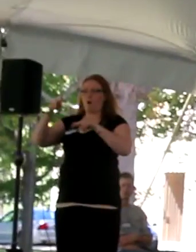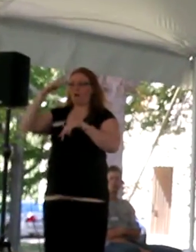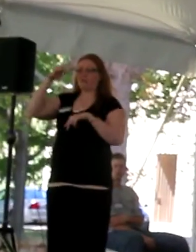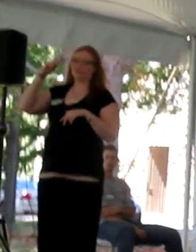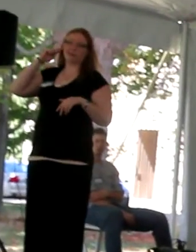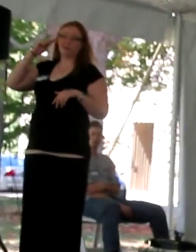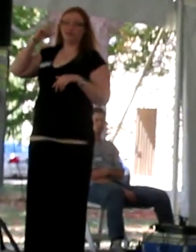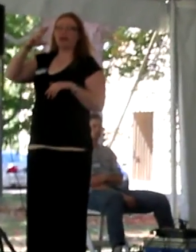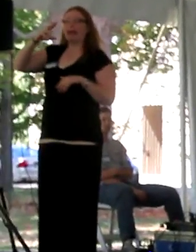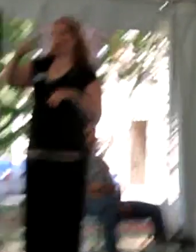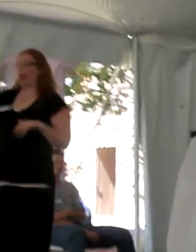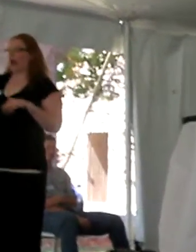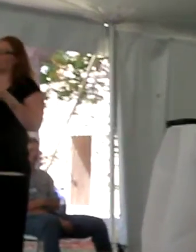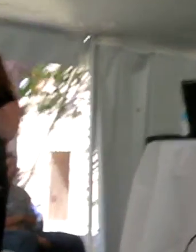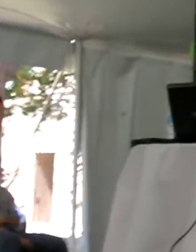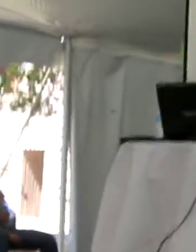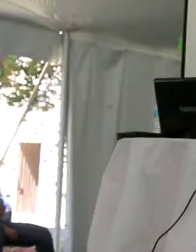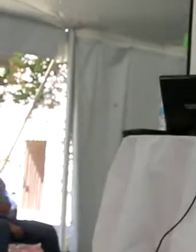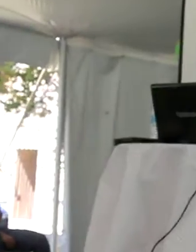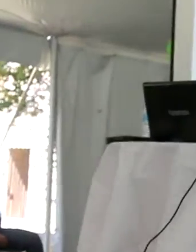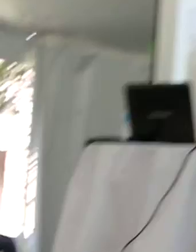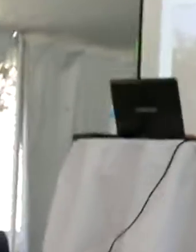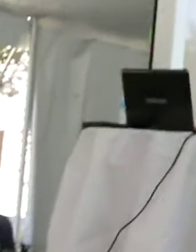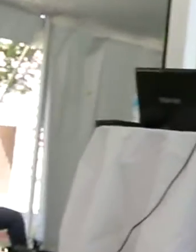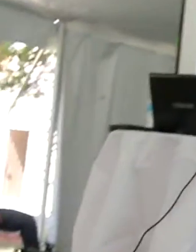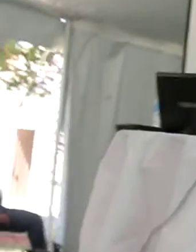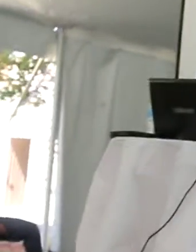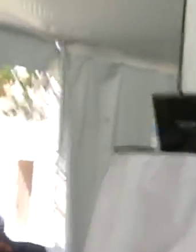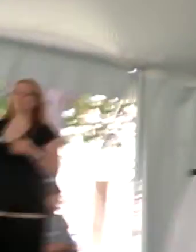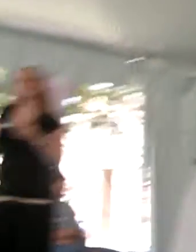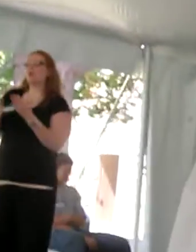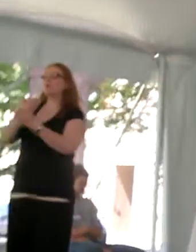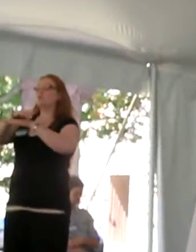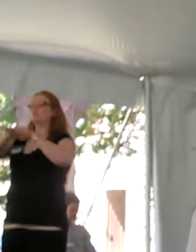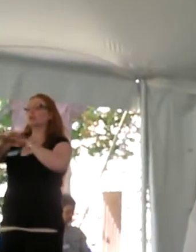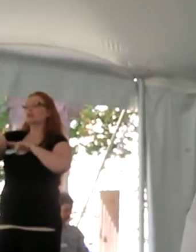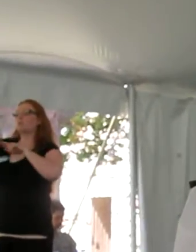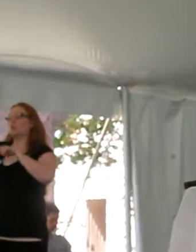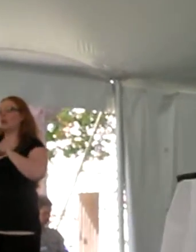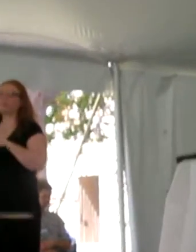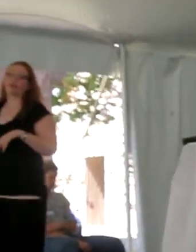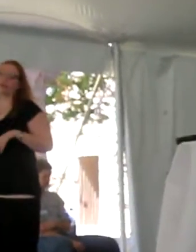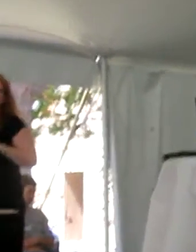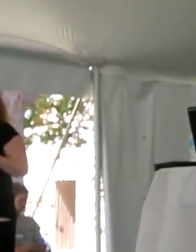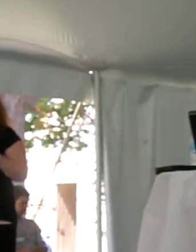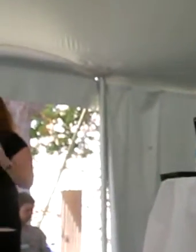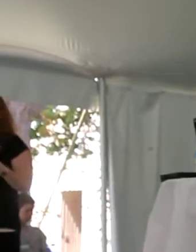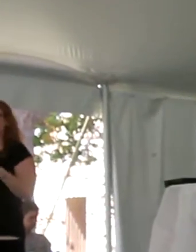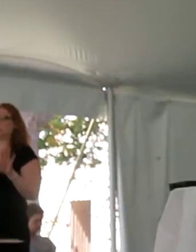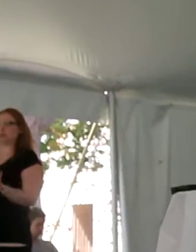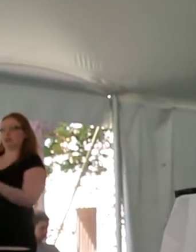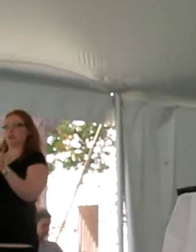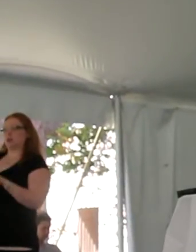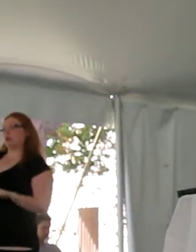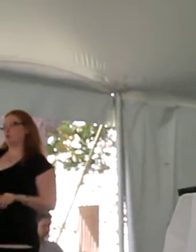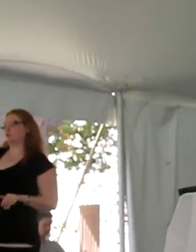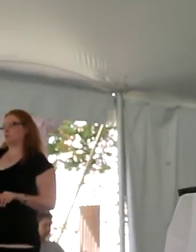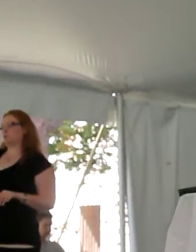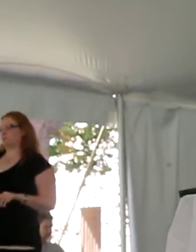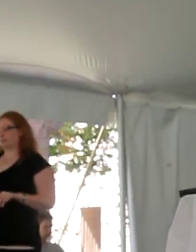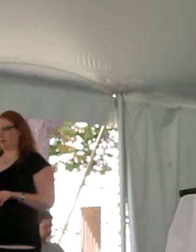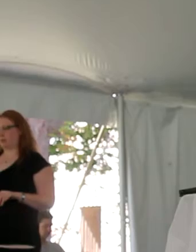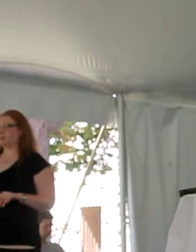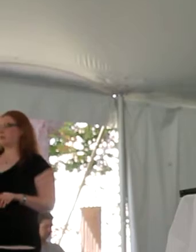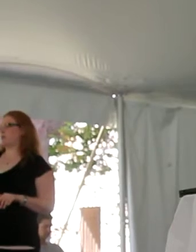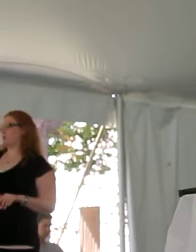the Walk4hearing program. The New England Walk4hearing is on Sunday, October 27th at Archesani